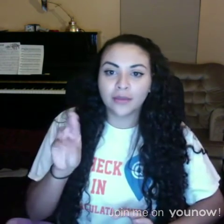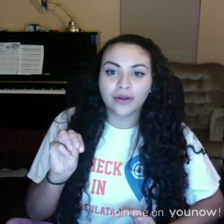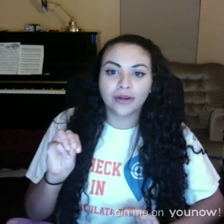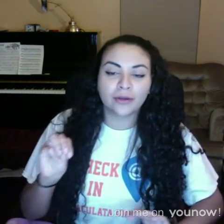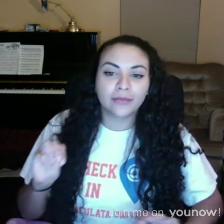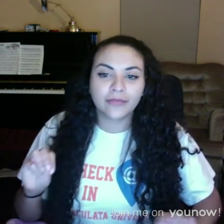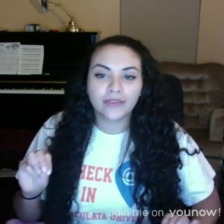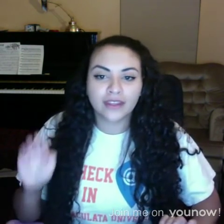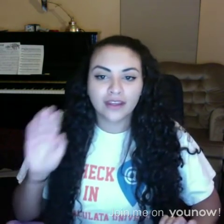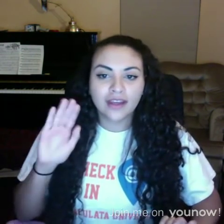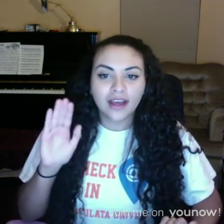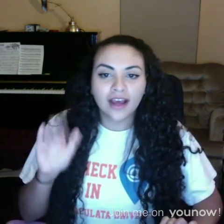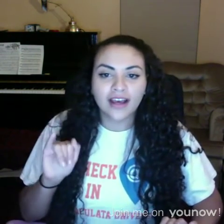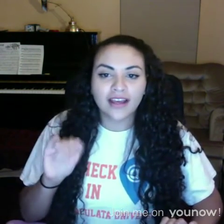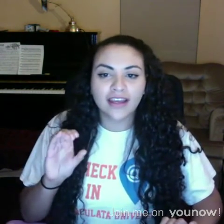Hi, Worm.